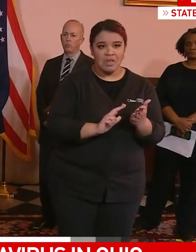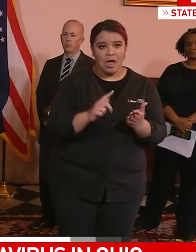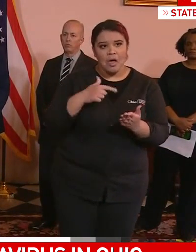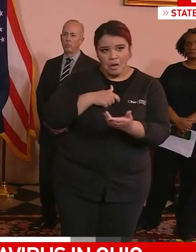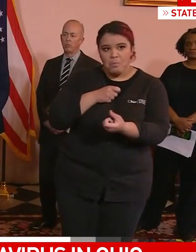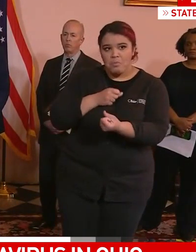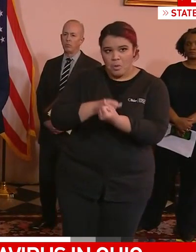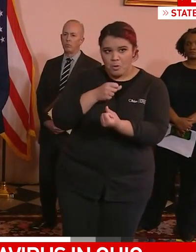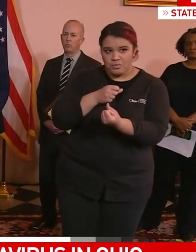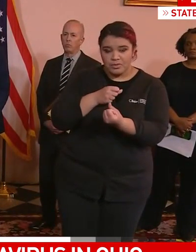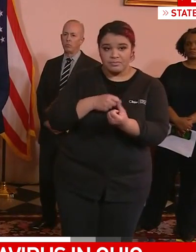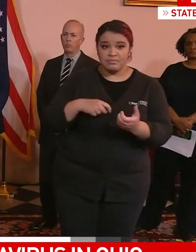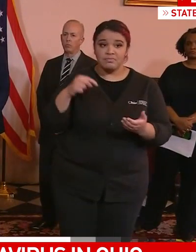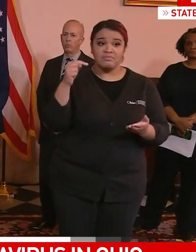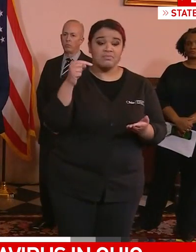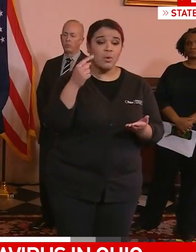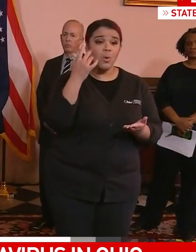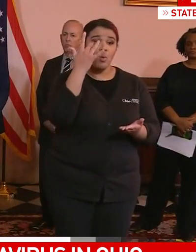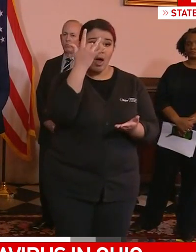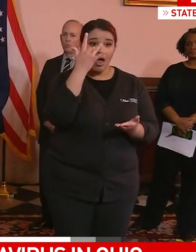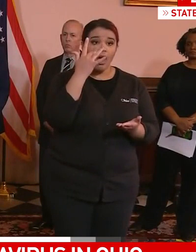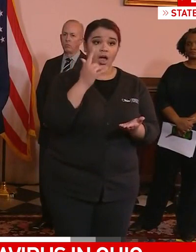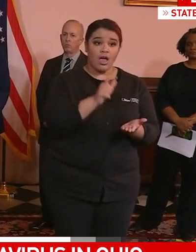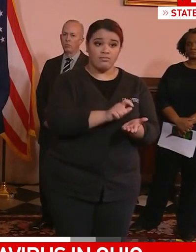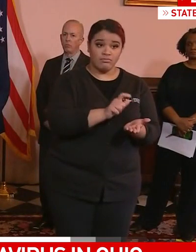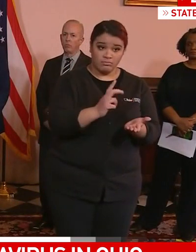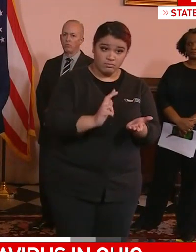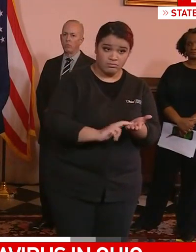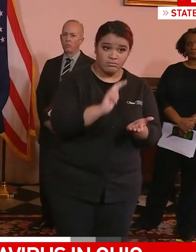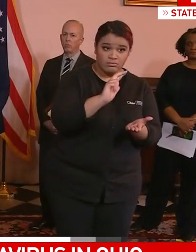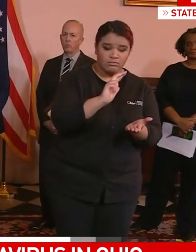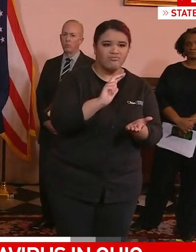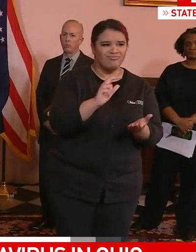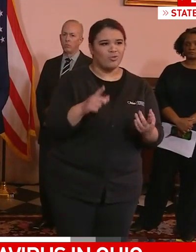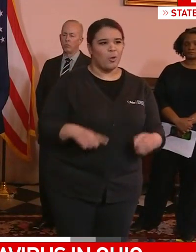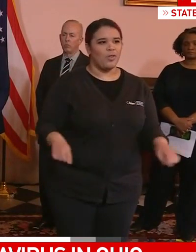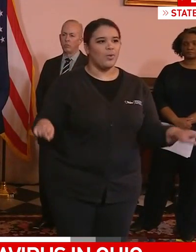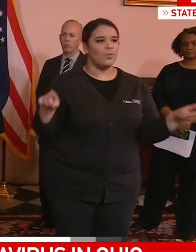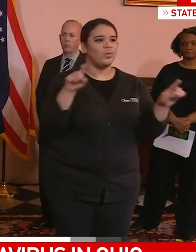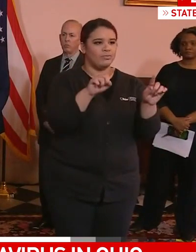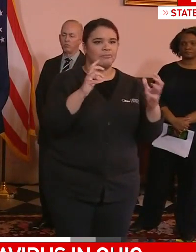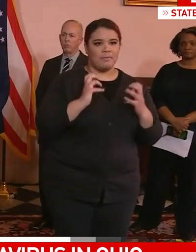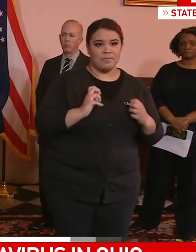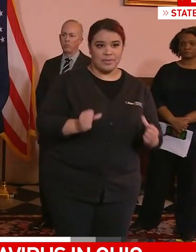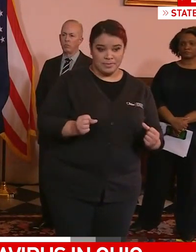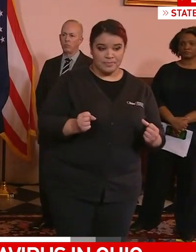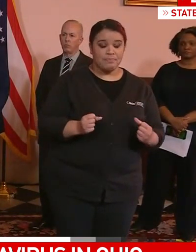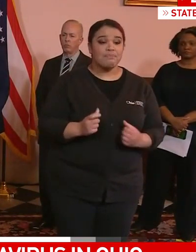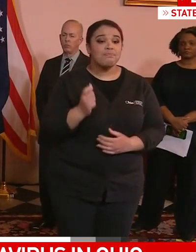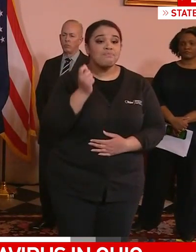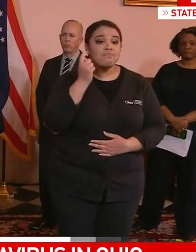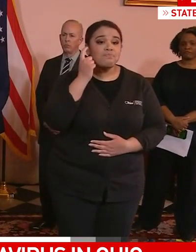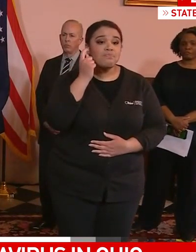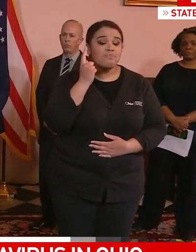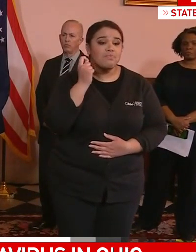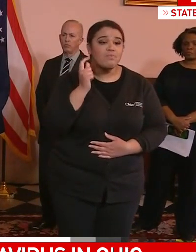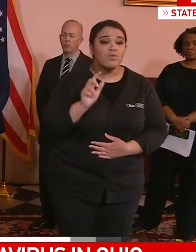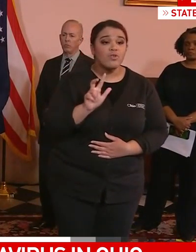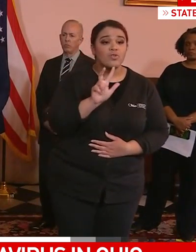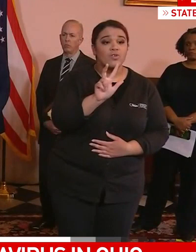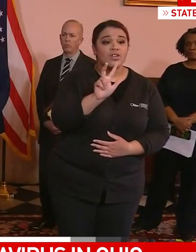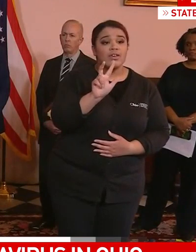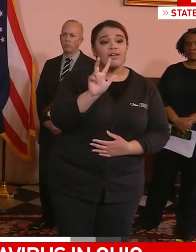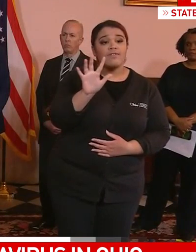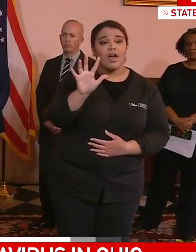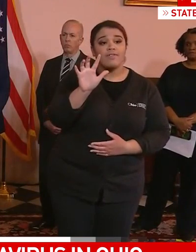in the best interests of the people of the state of Ohio. We had 35,000 poll workers